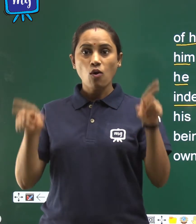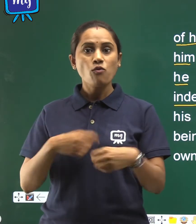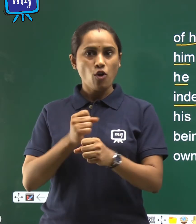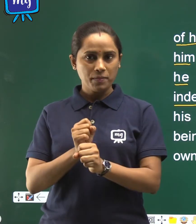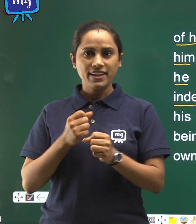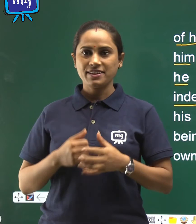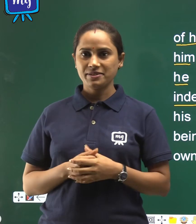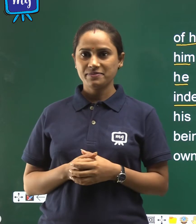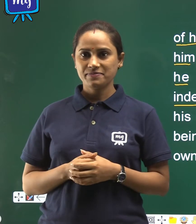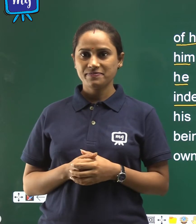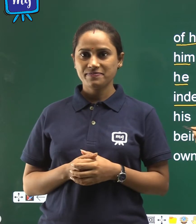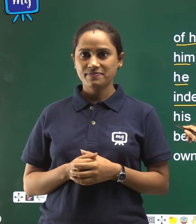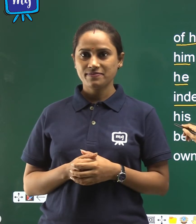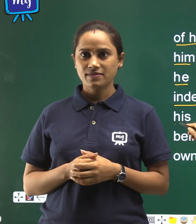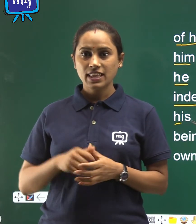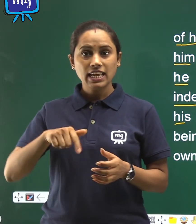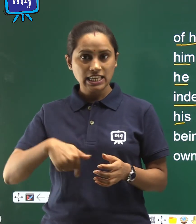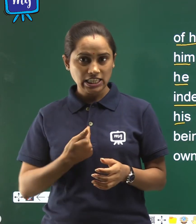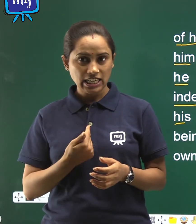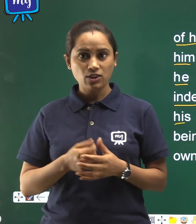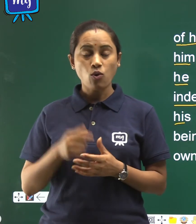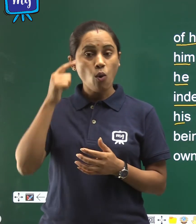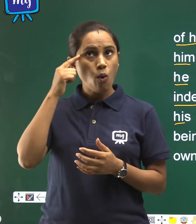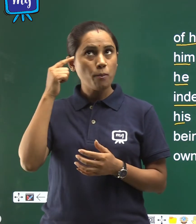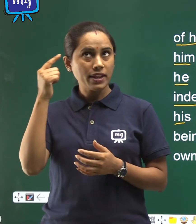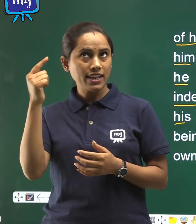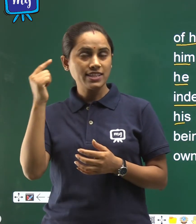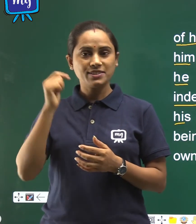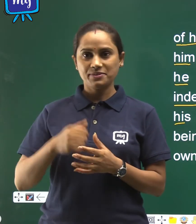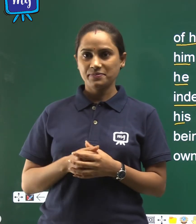forming his own opinions